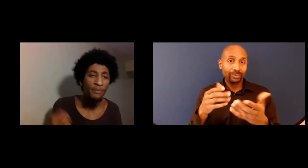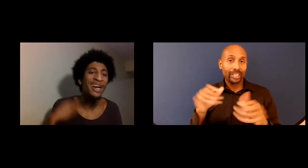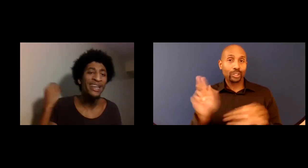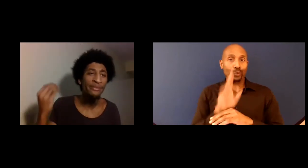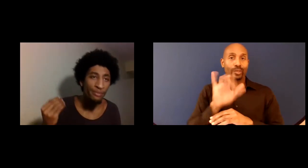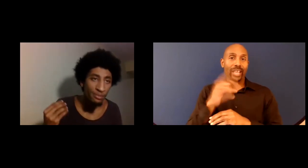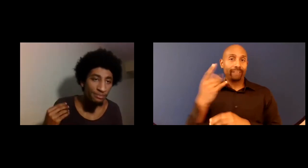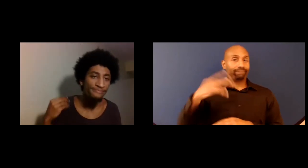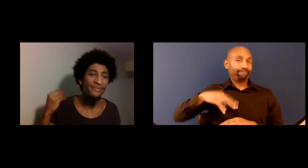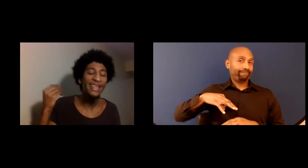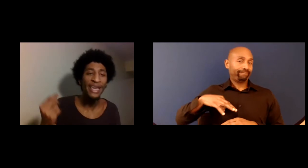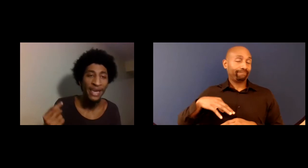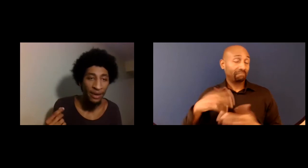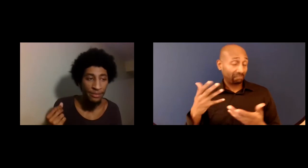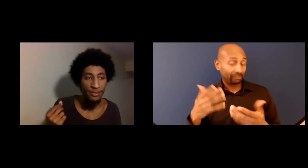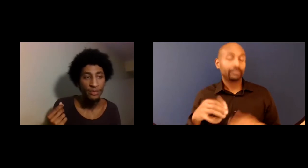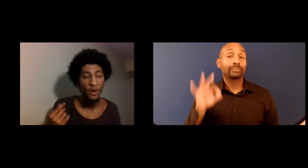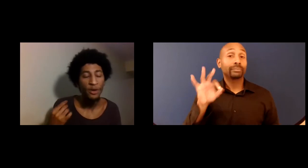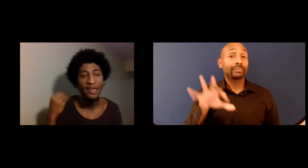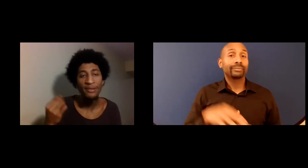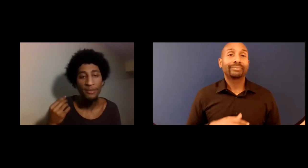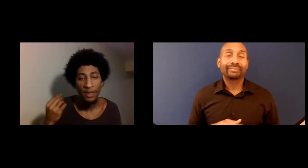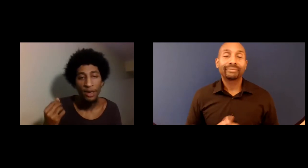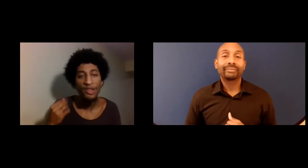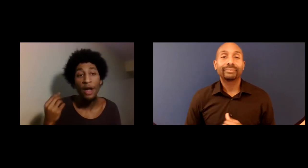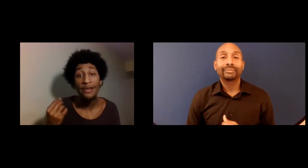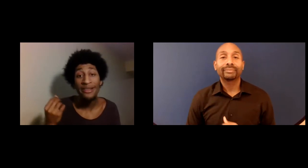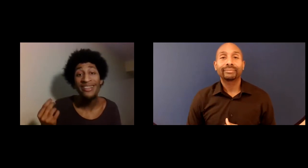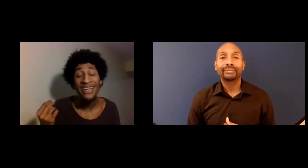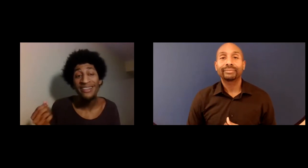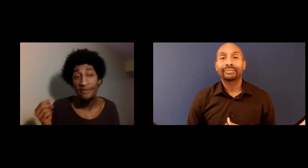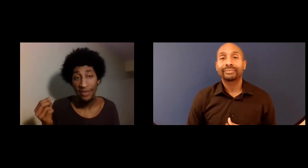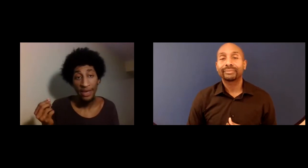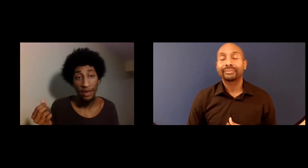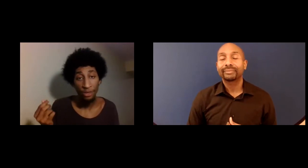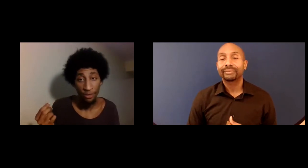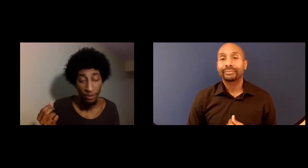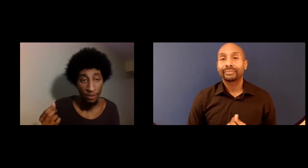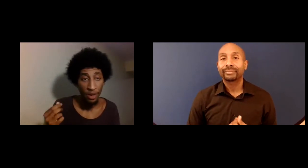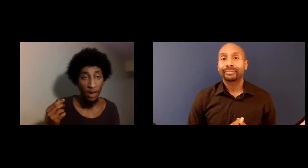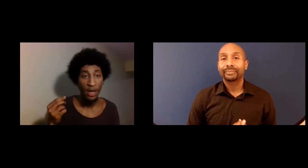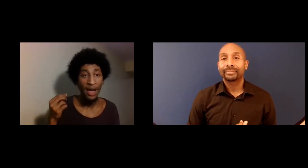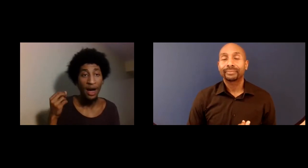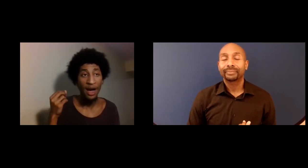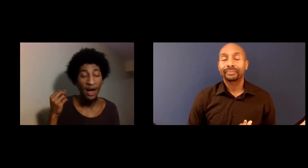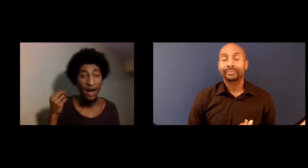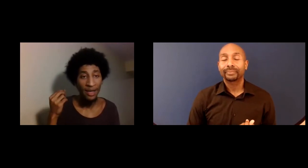we've begun thinking, or at least started seeds of thinking through